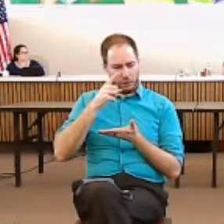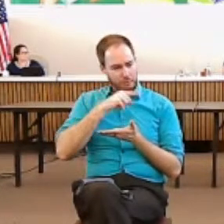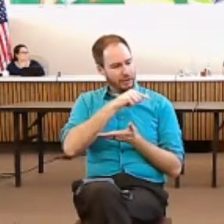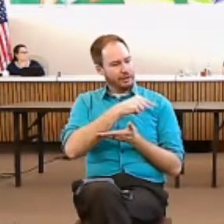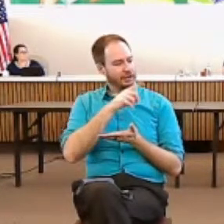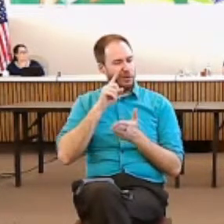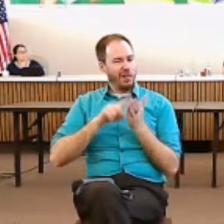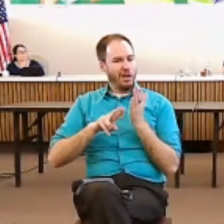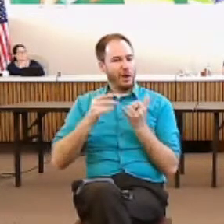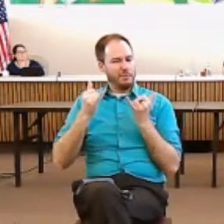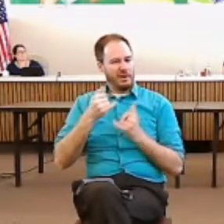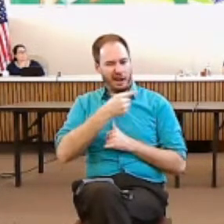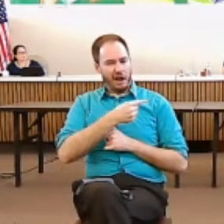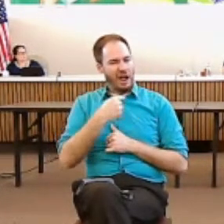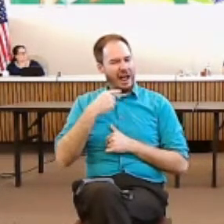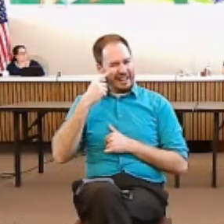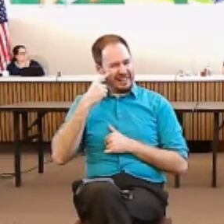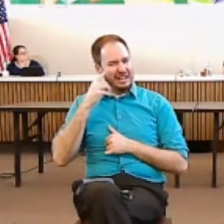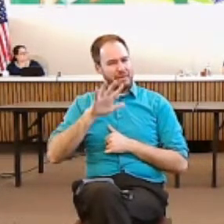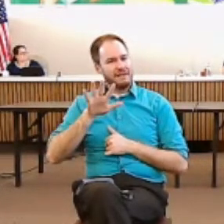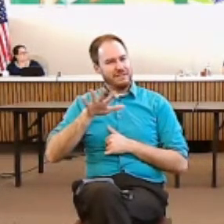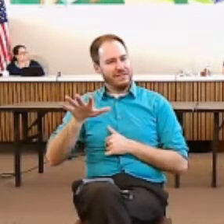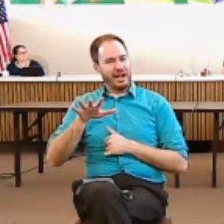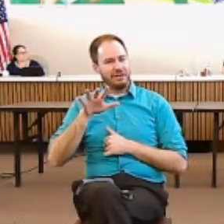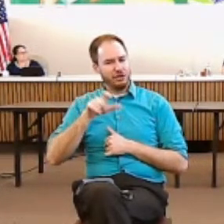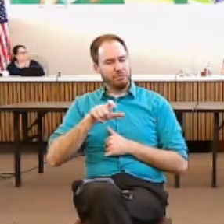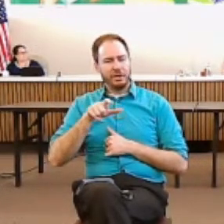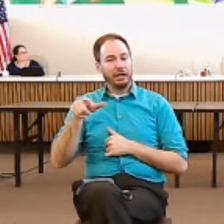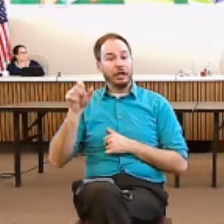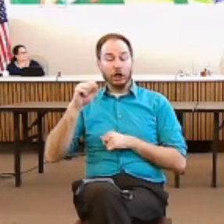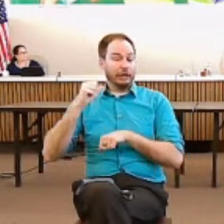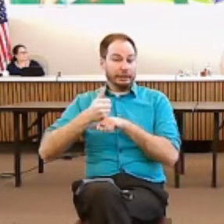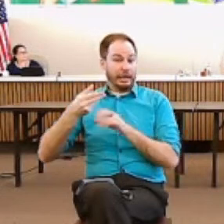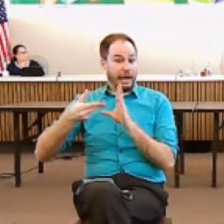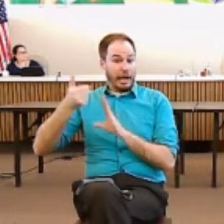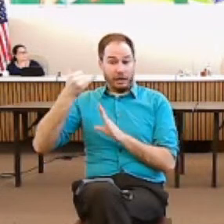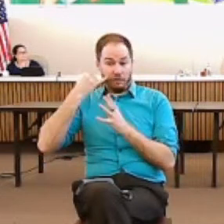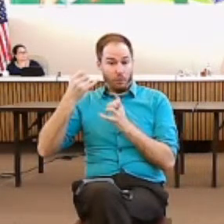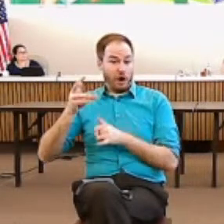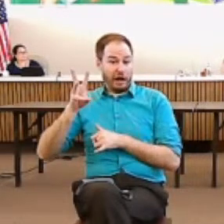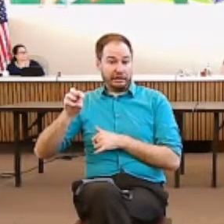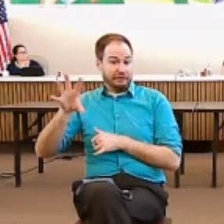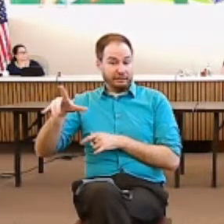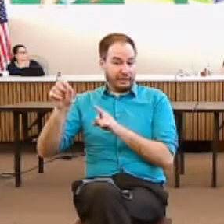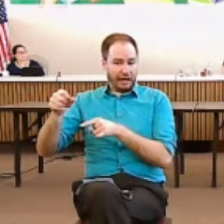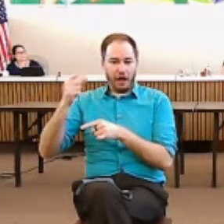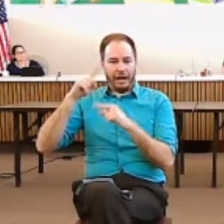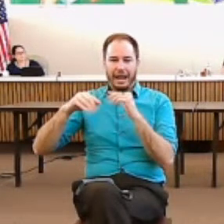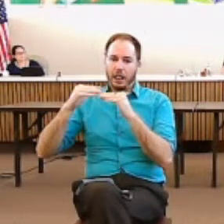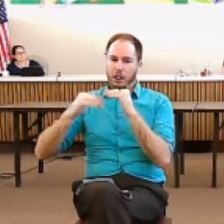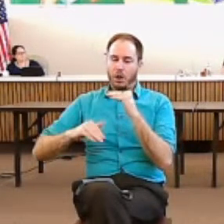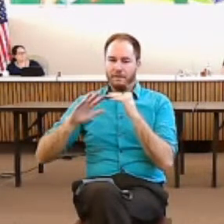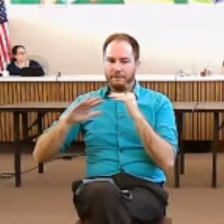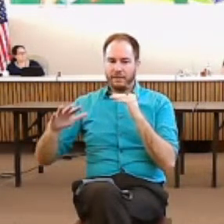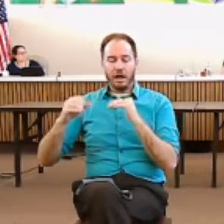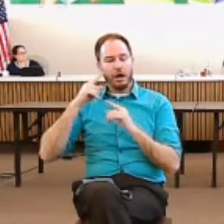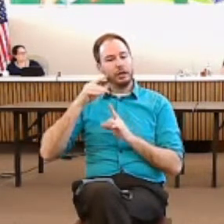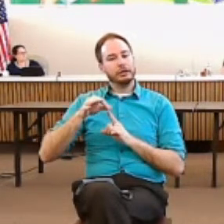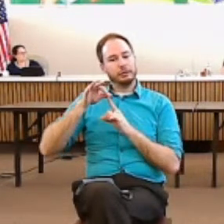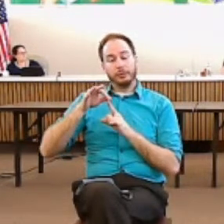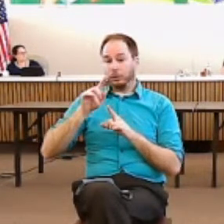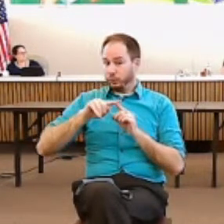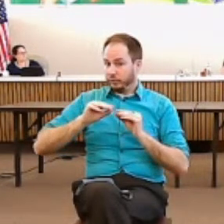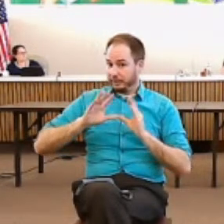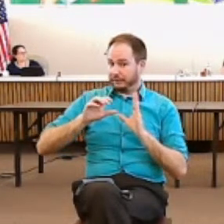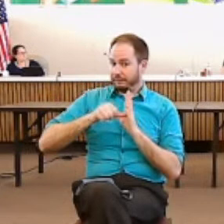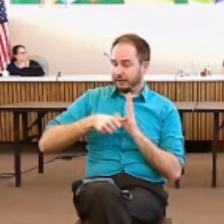that? Yeah, he'll look it up, but I'm pretty sure it's 55. So they could set it higher if they want. They just couldn't go lower than that. Is there But any- the special, just to be